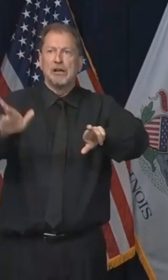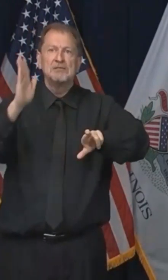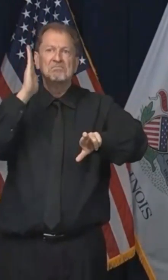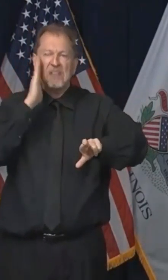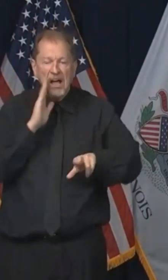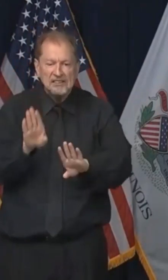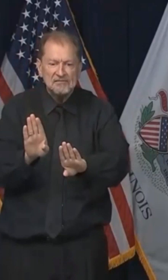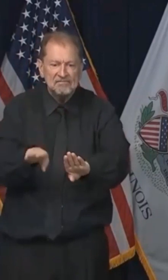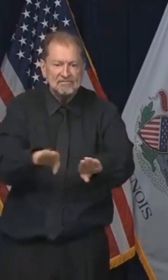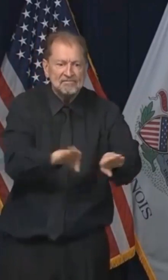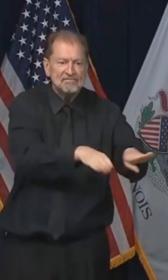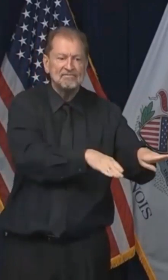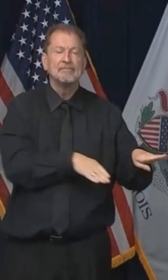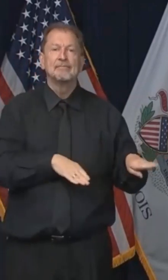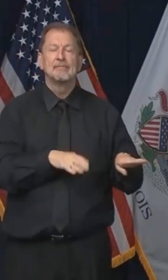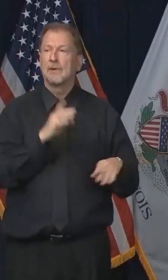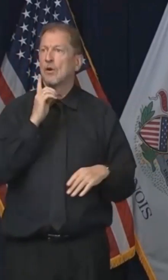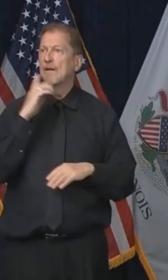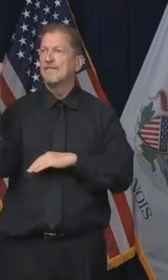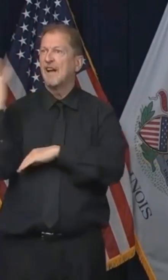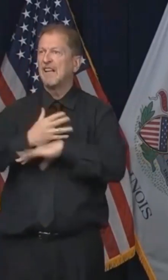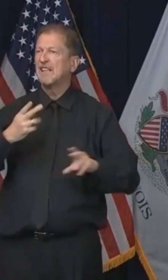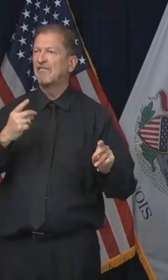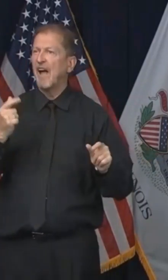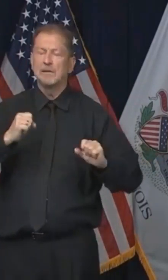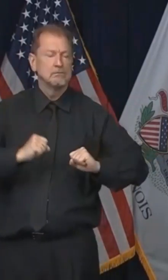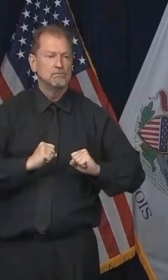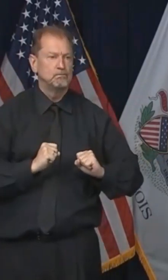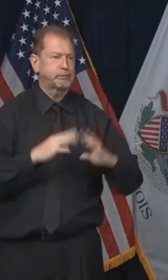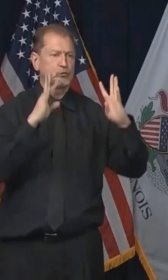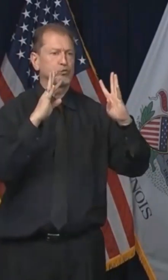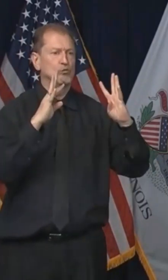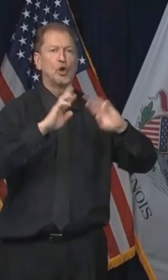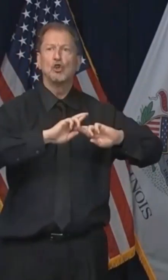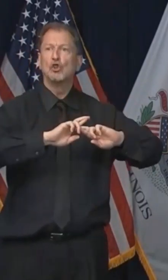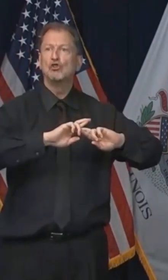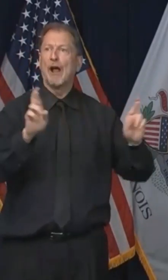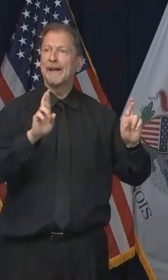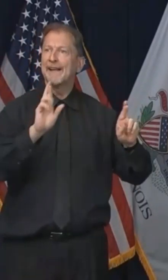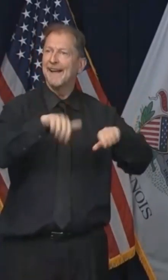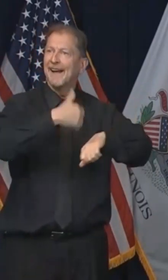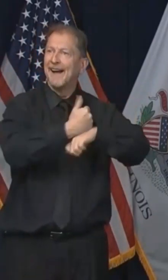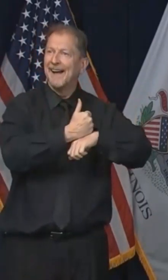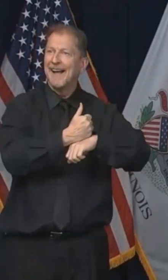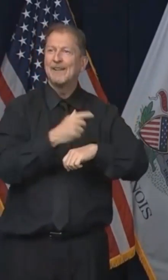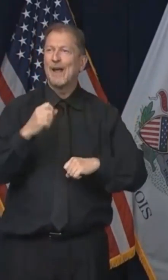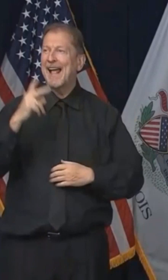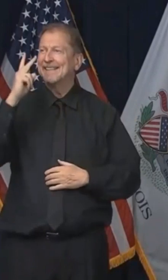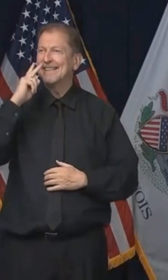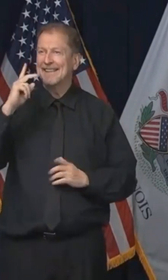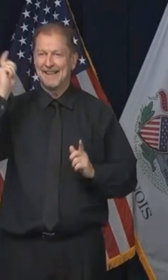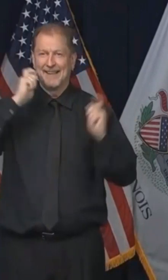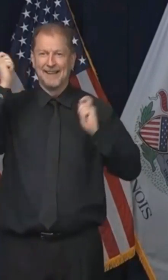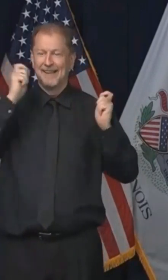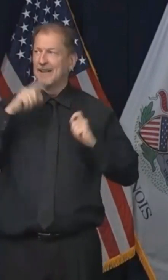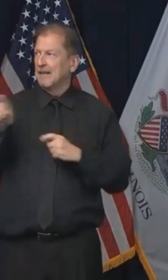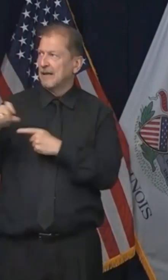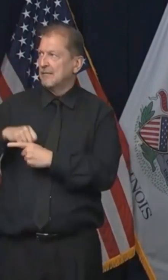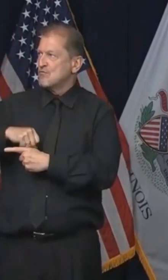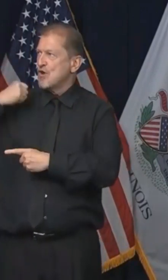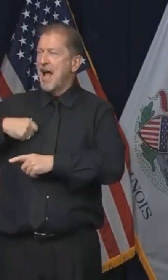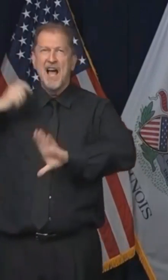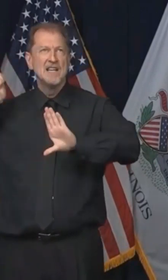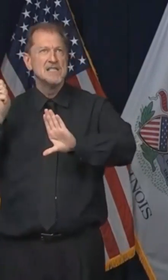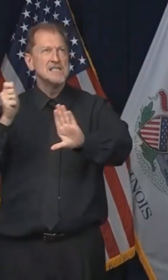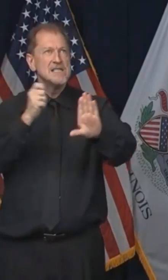facility in 5 days. 5 days. And you could see that on their faces how proud they are to be doing